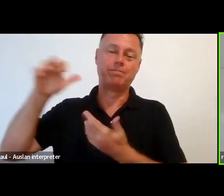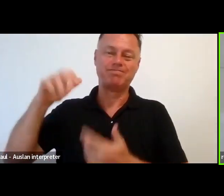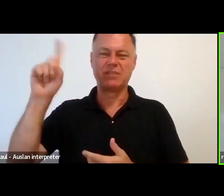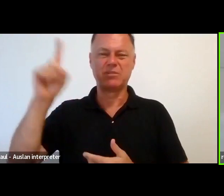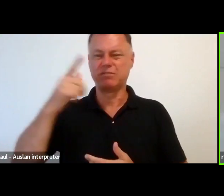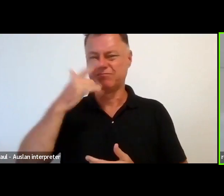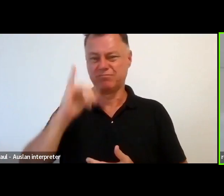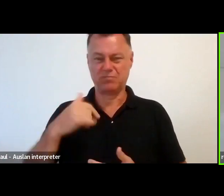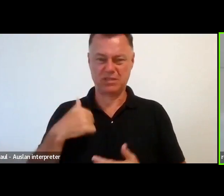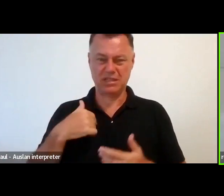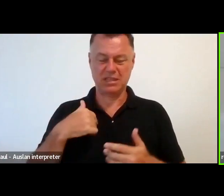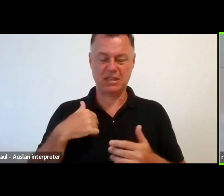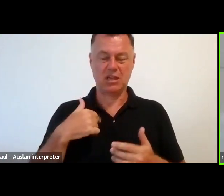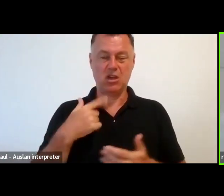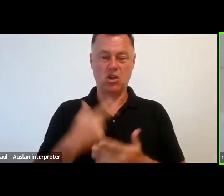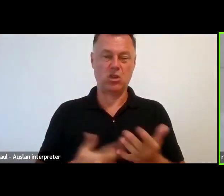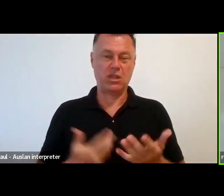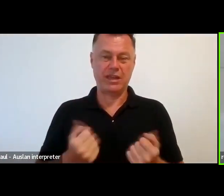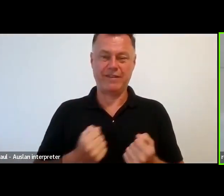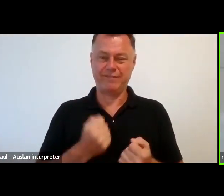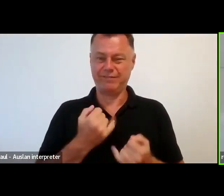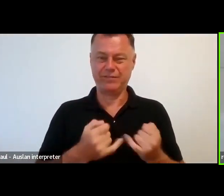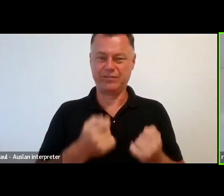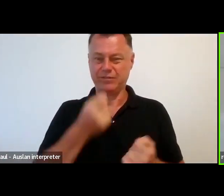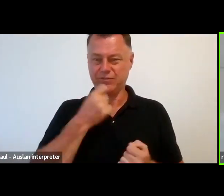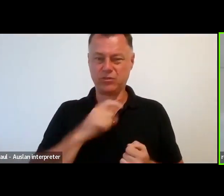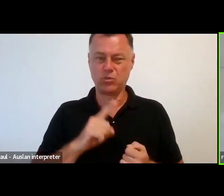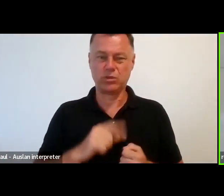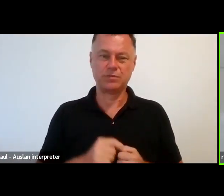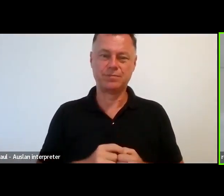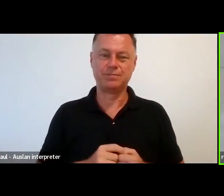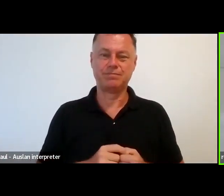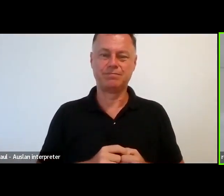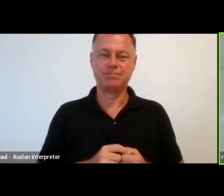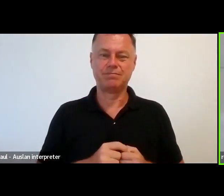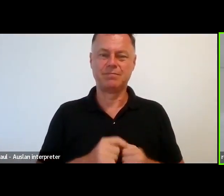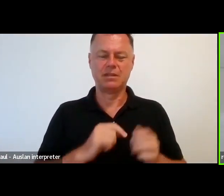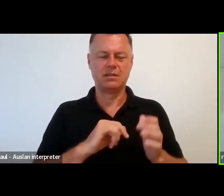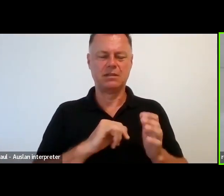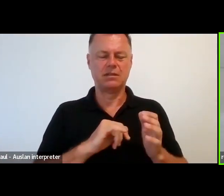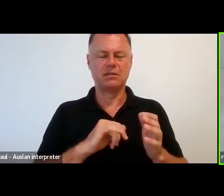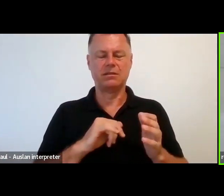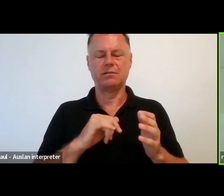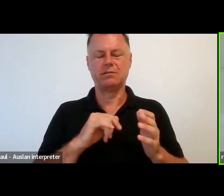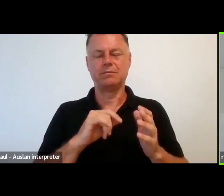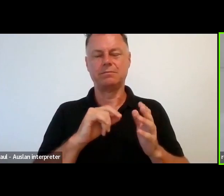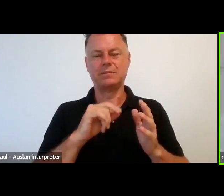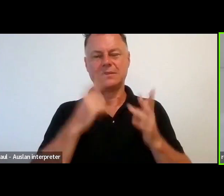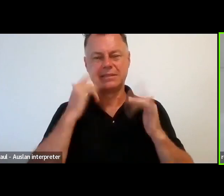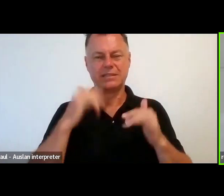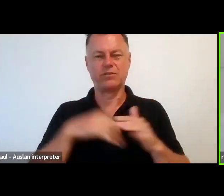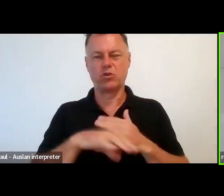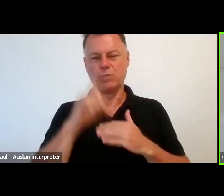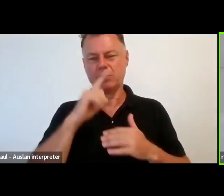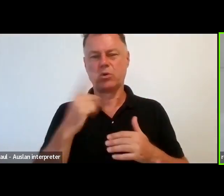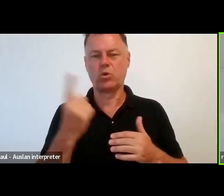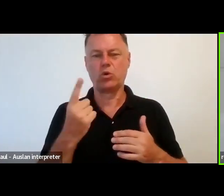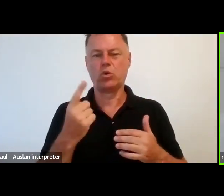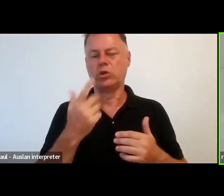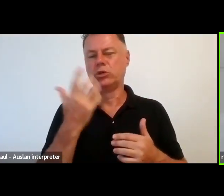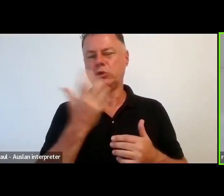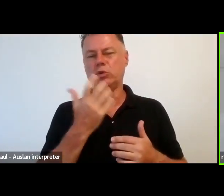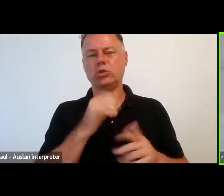all we have available are tests to use in what we call sensitive settings. So these are in aged care